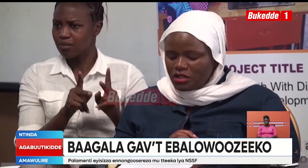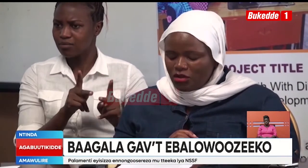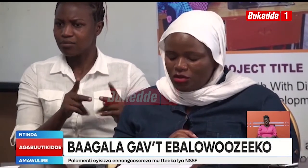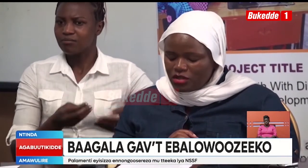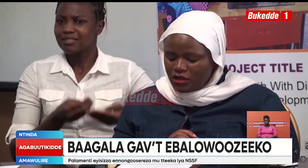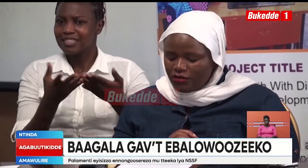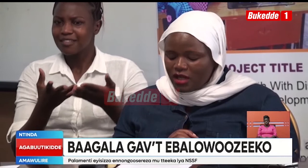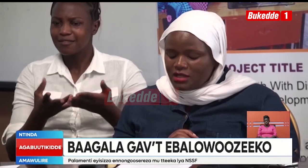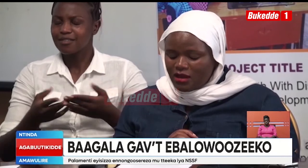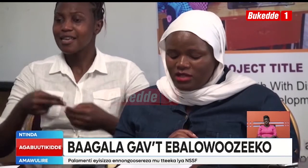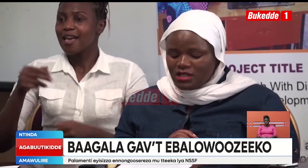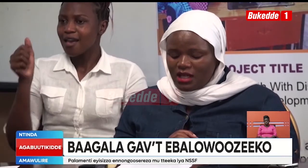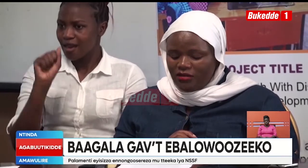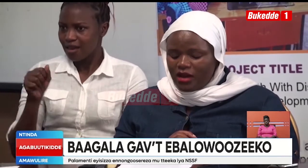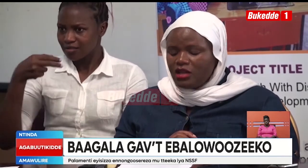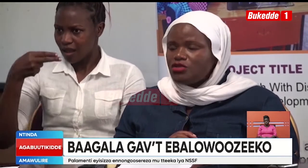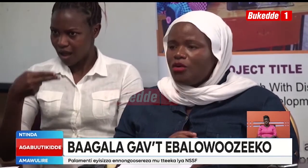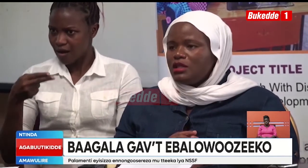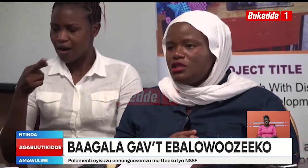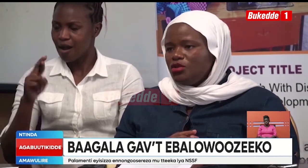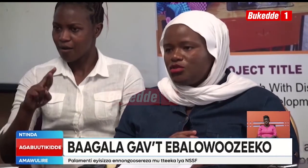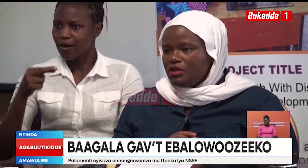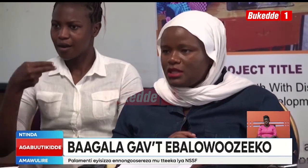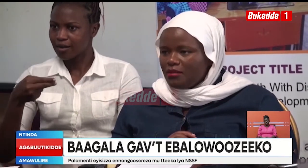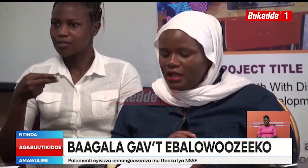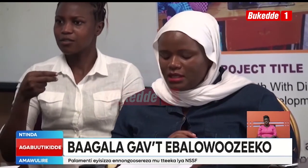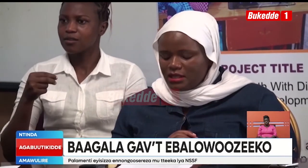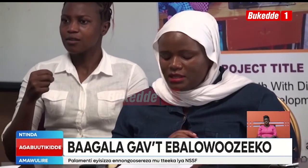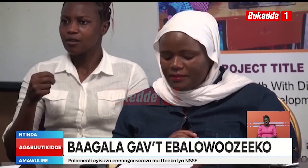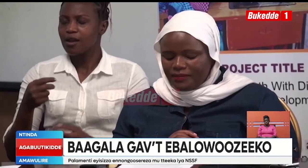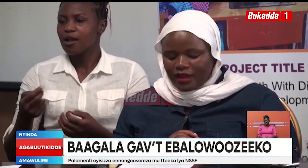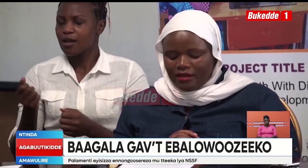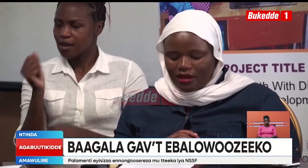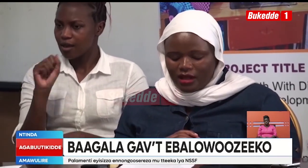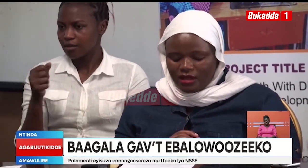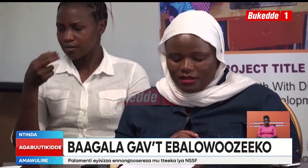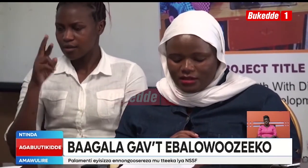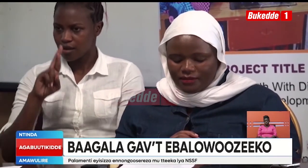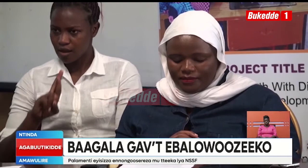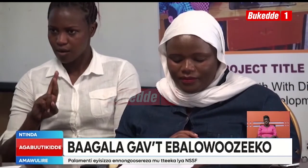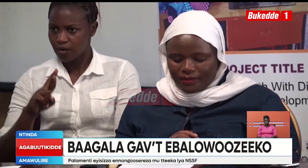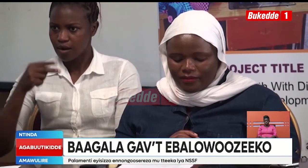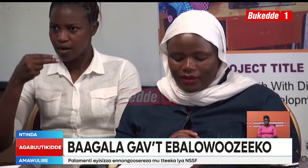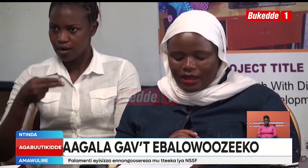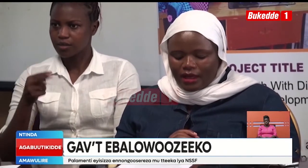promote inclusive service delivery towards youth with disabilities and their needs.